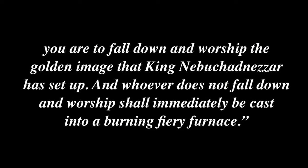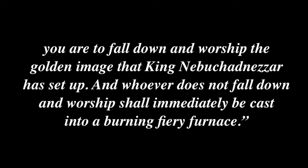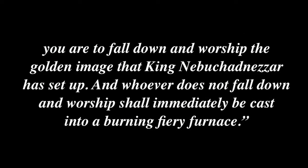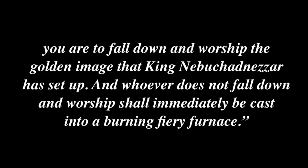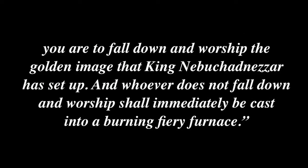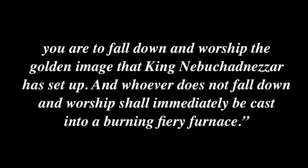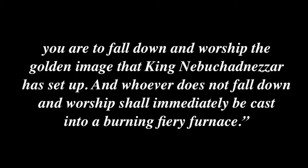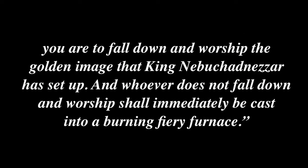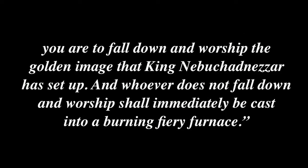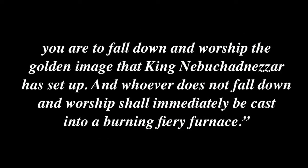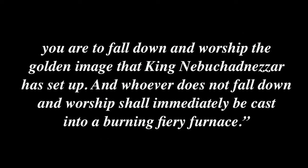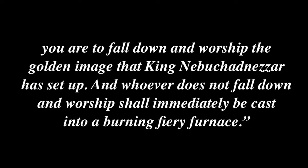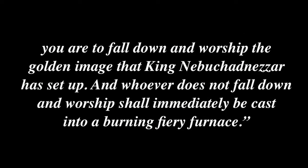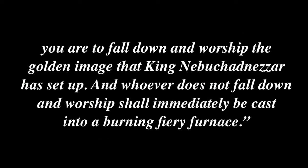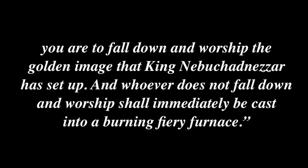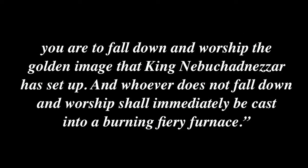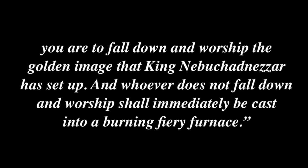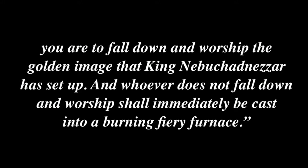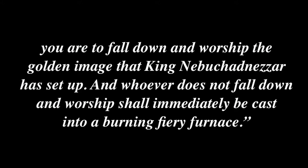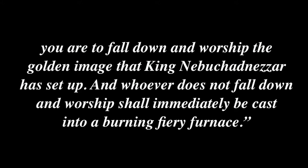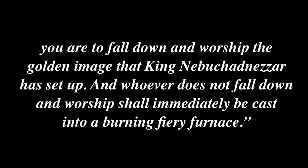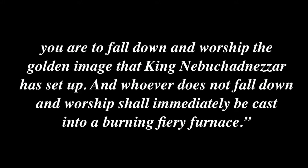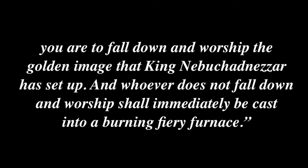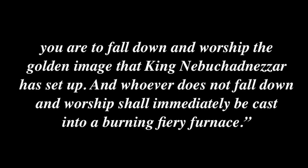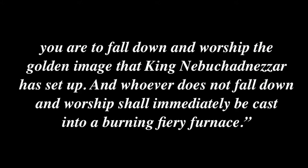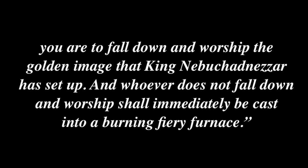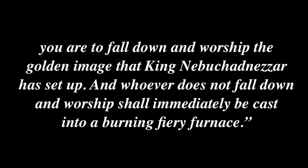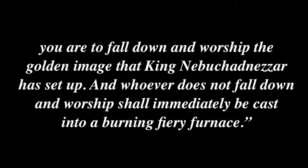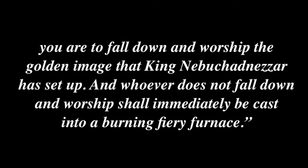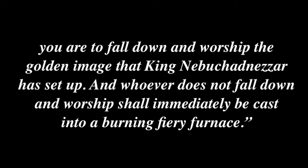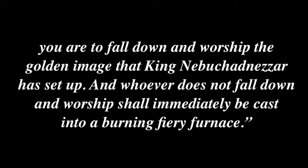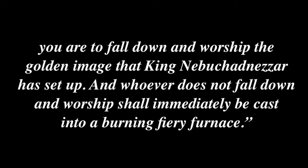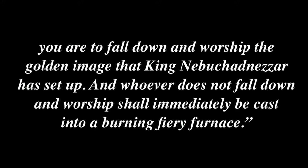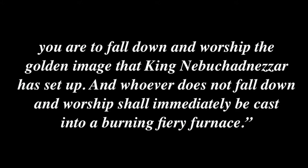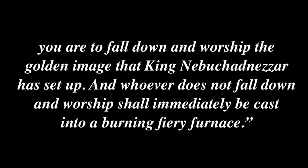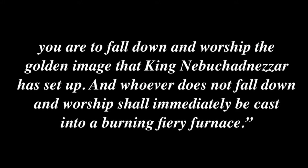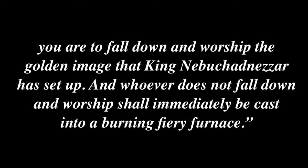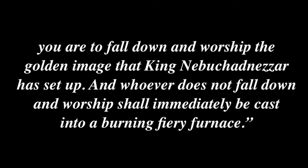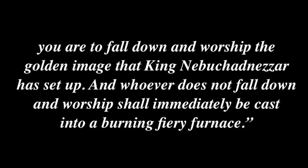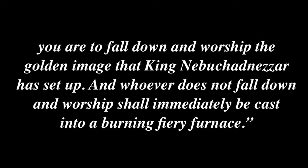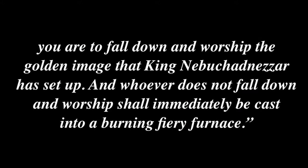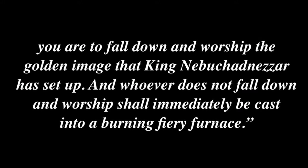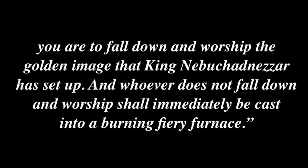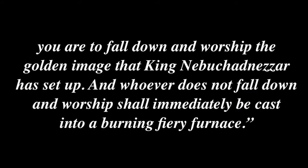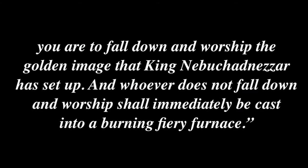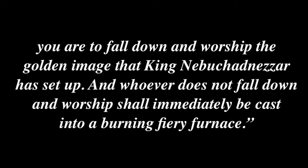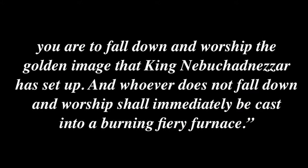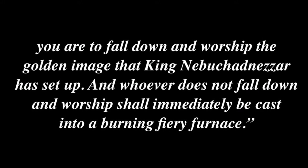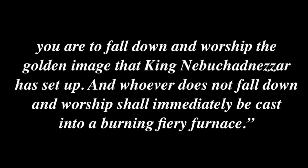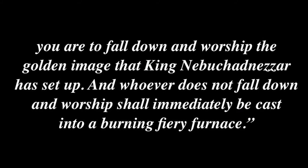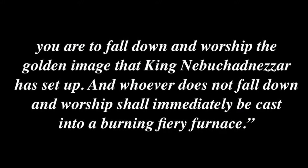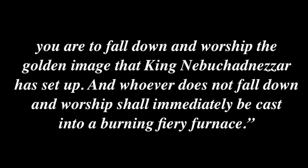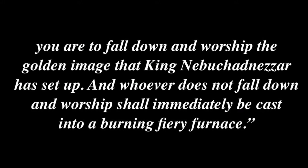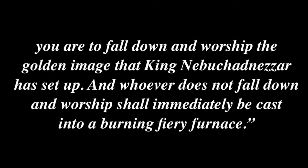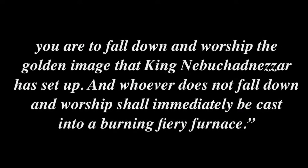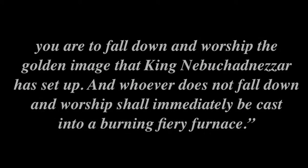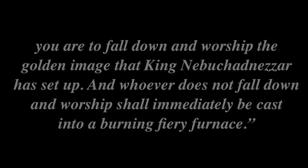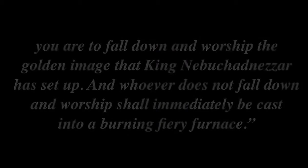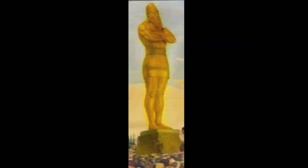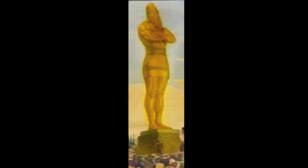golden image that King Nebuchadnezzar has set up, and whoever does not fall down and worship shall immediately be cast into the burning fiery